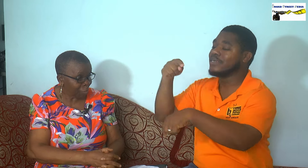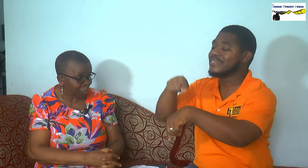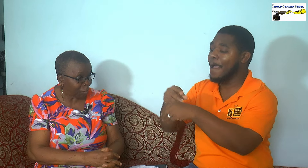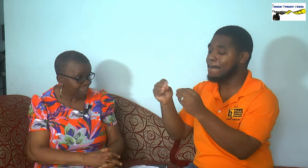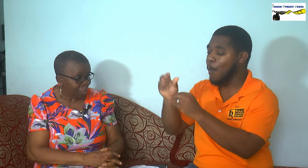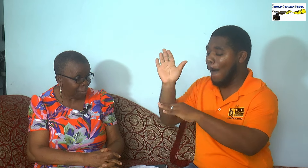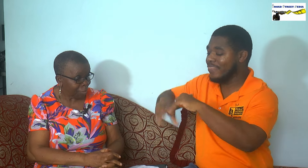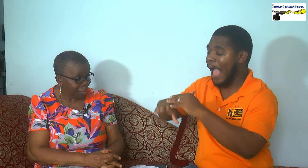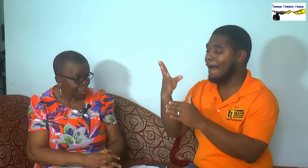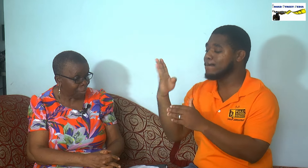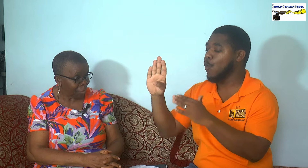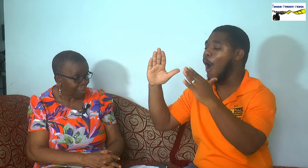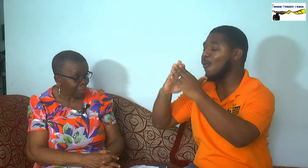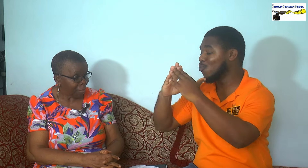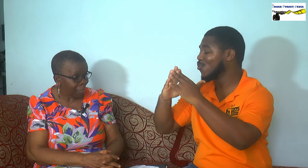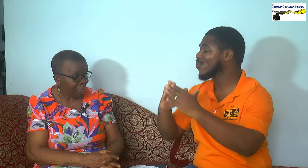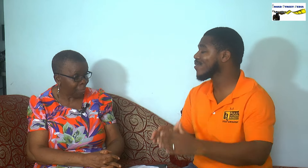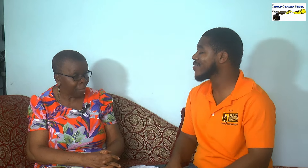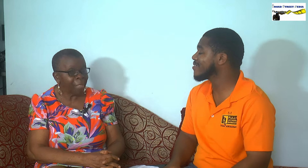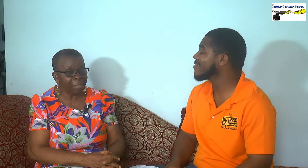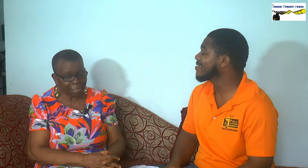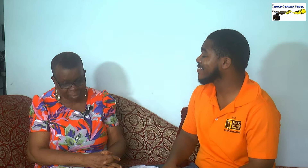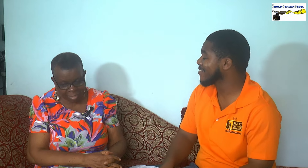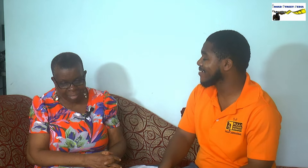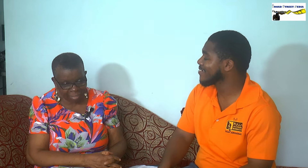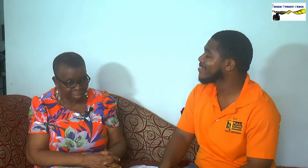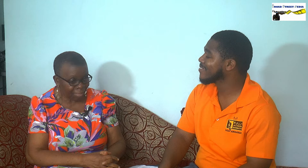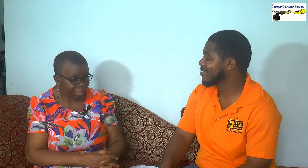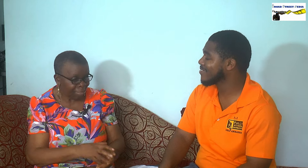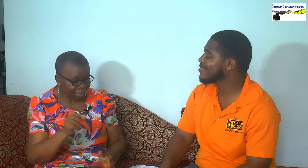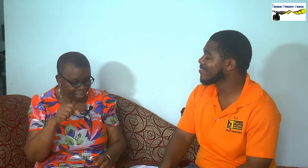Red House would always win more than Blue House. Yes. Yes.